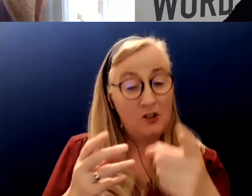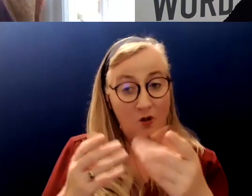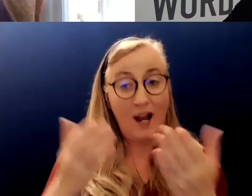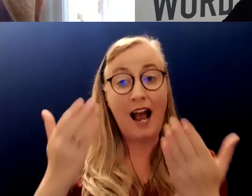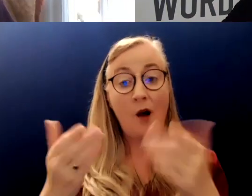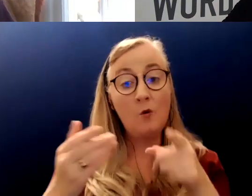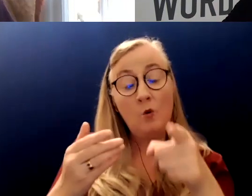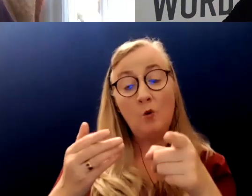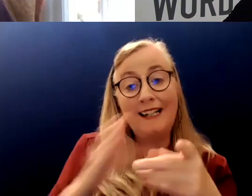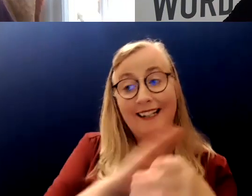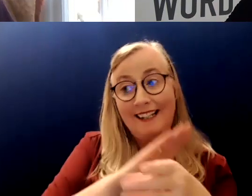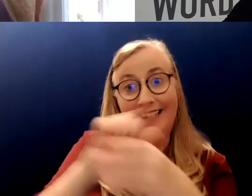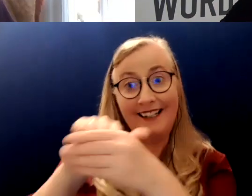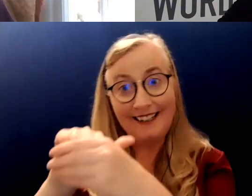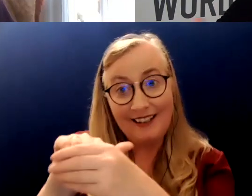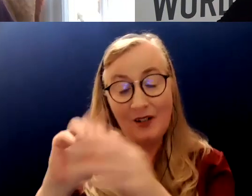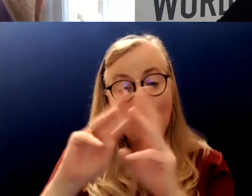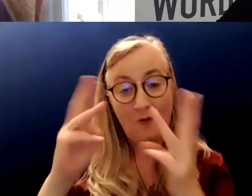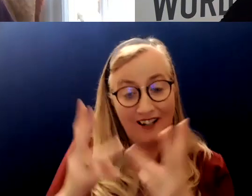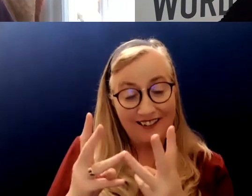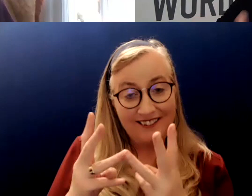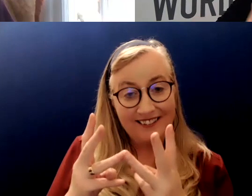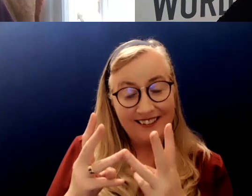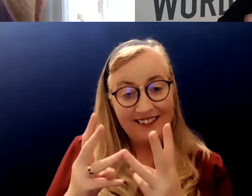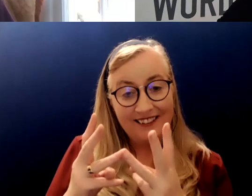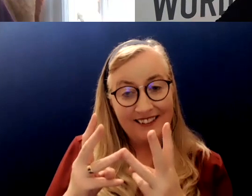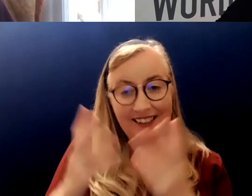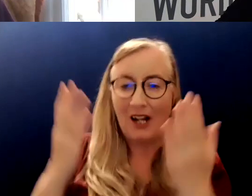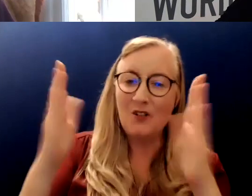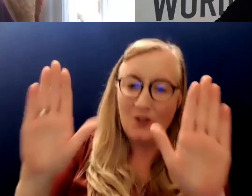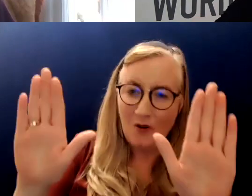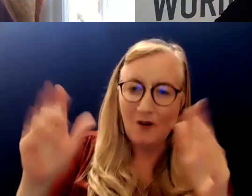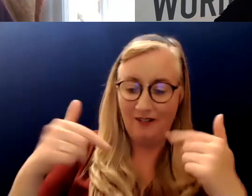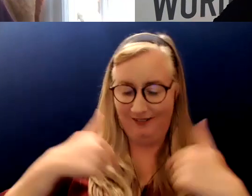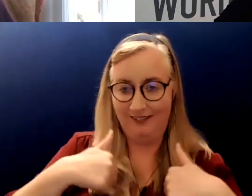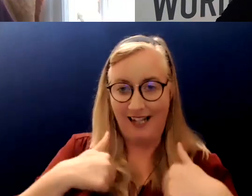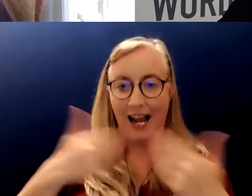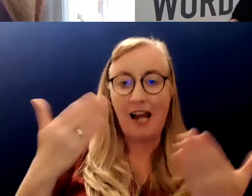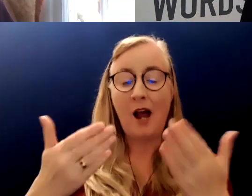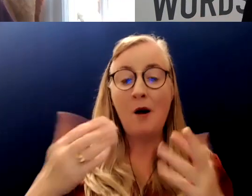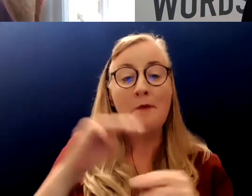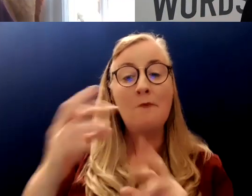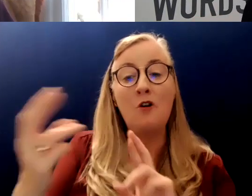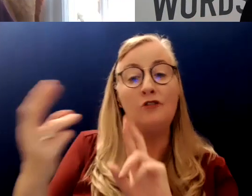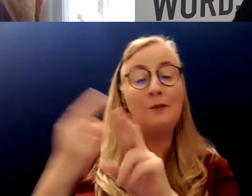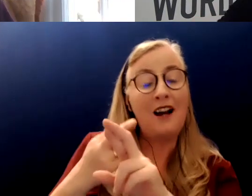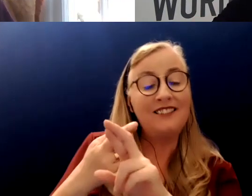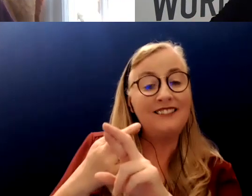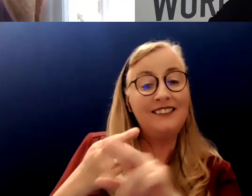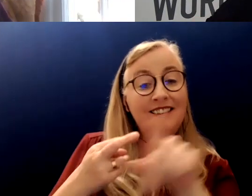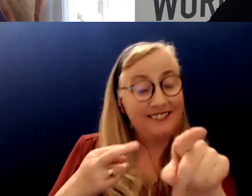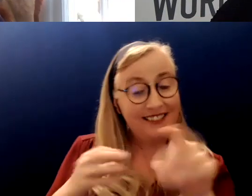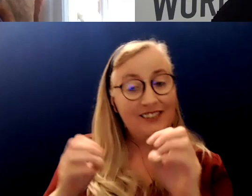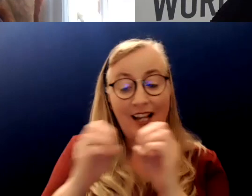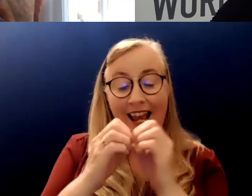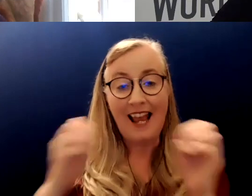world as to how people then can respond to you. And all I would say is, every